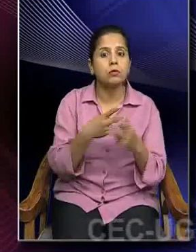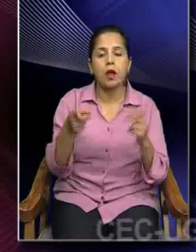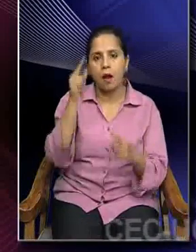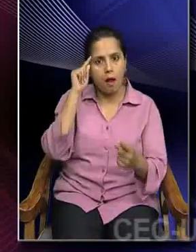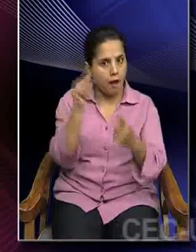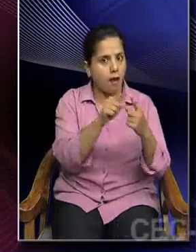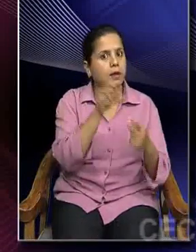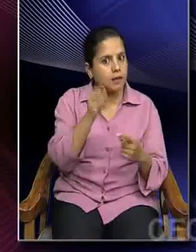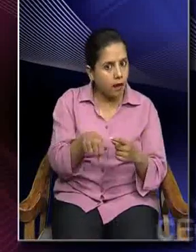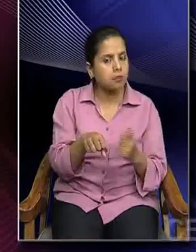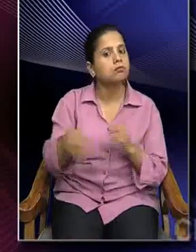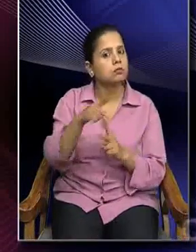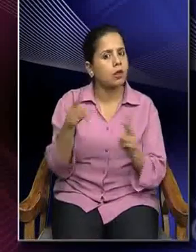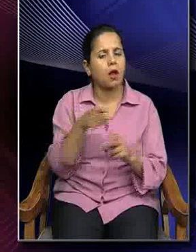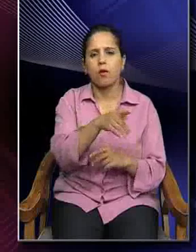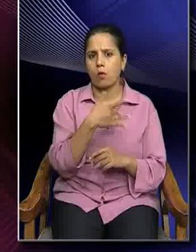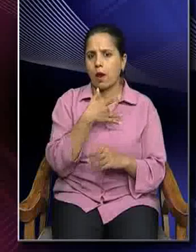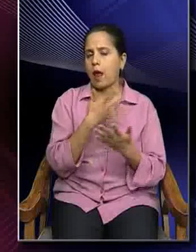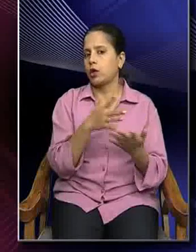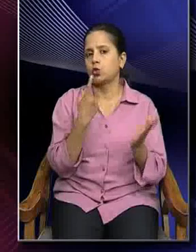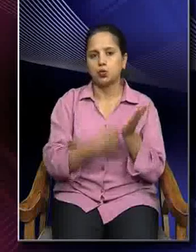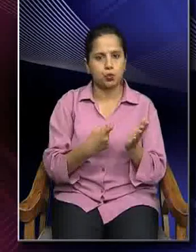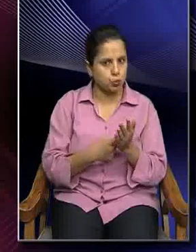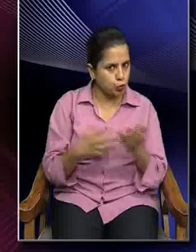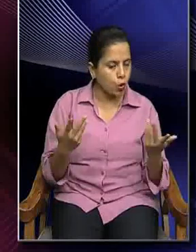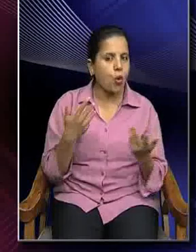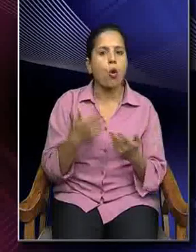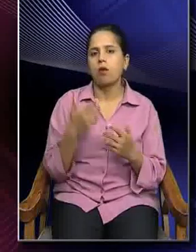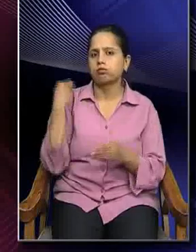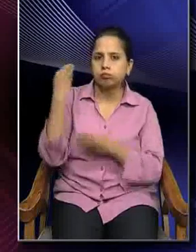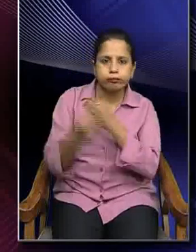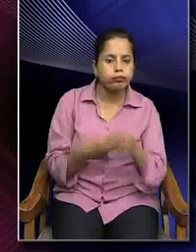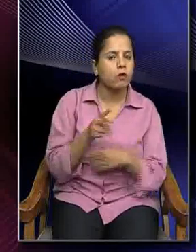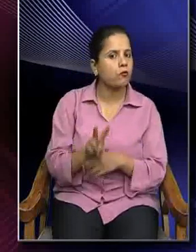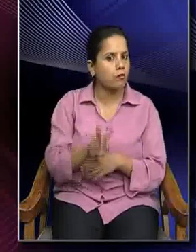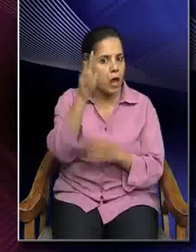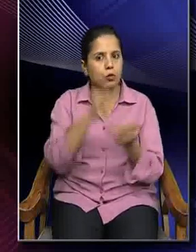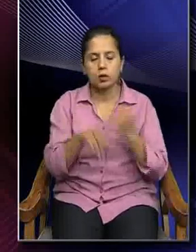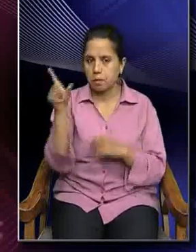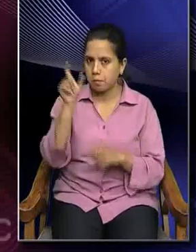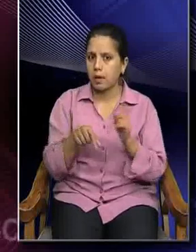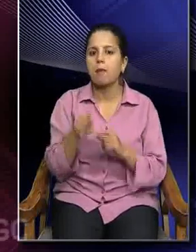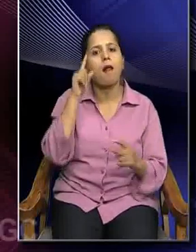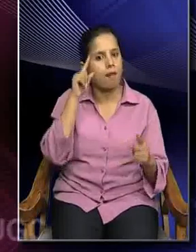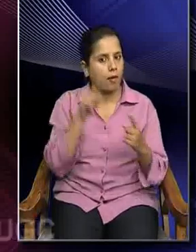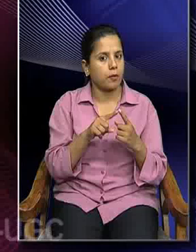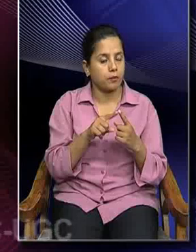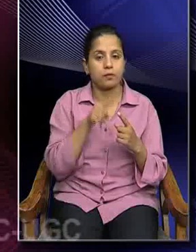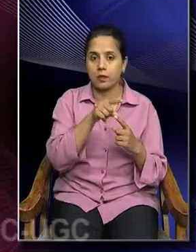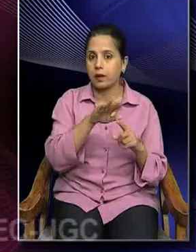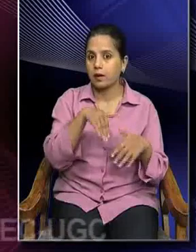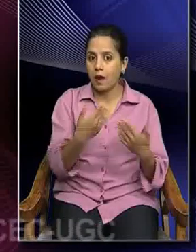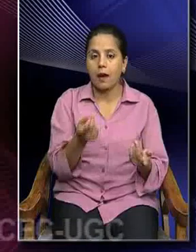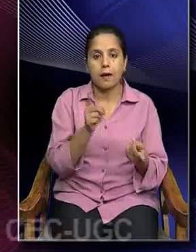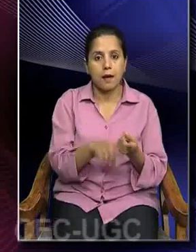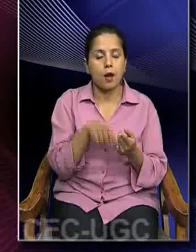consent to a particular custom or a norm or a value of the society, and then it becomes